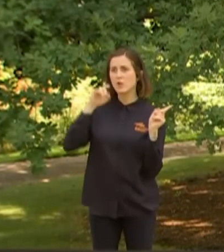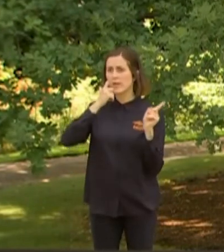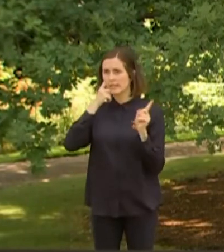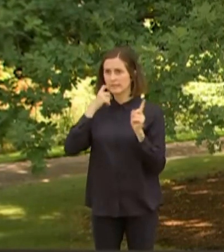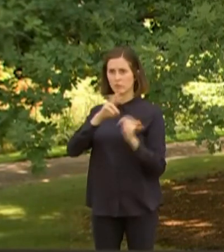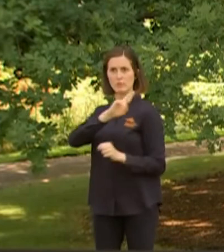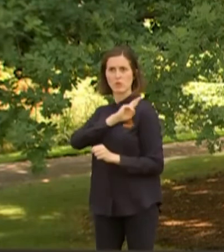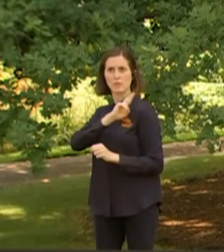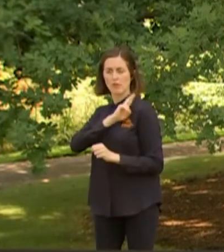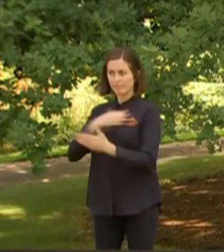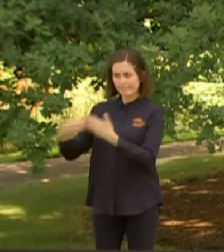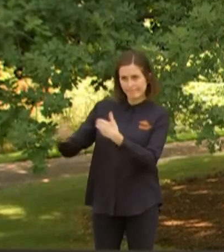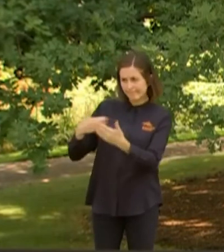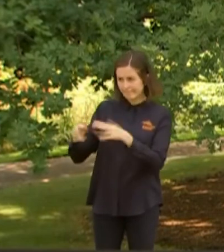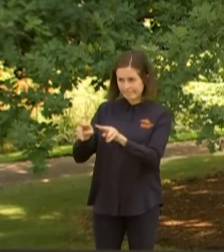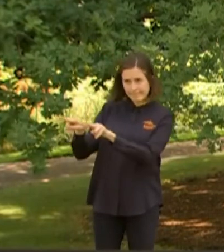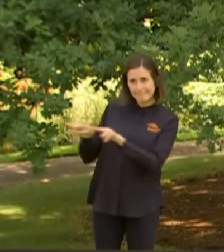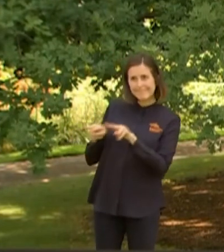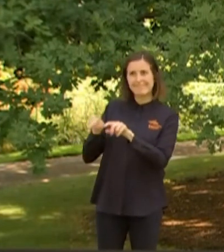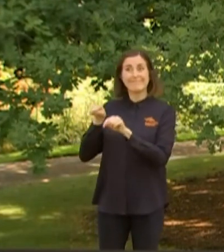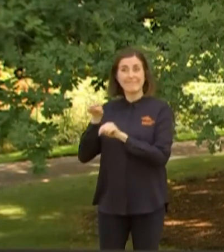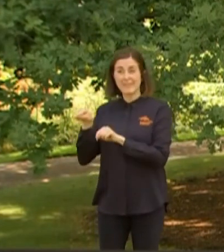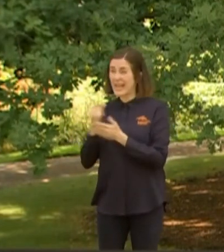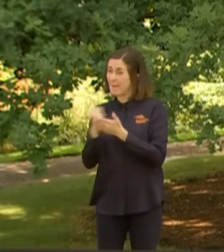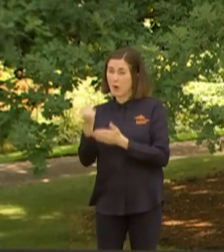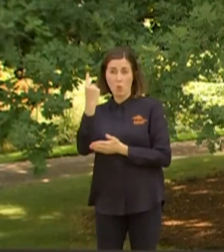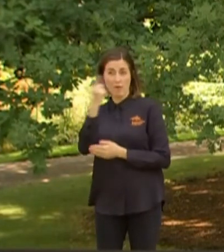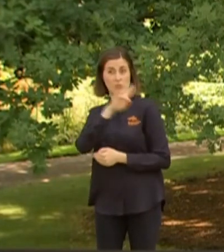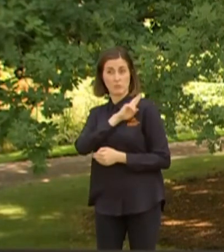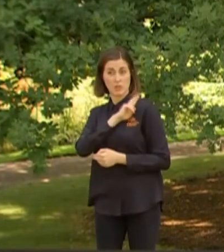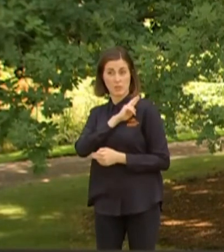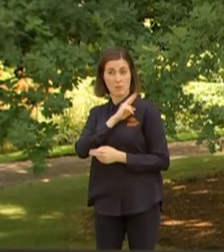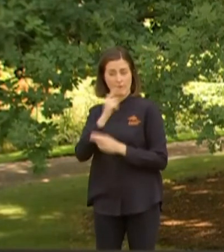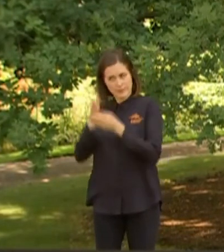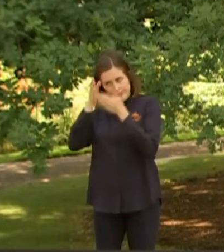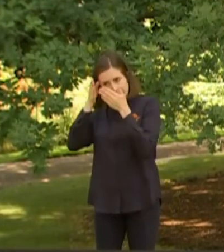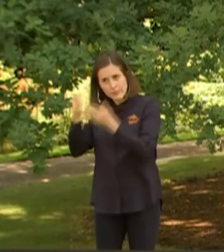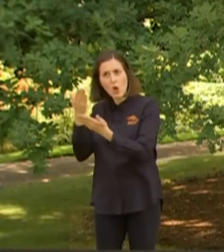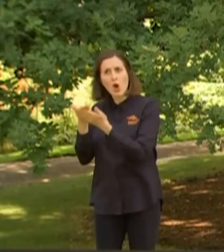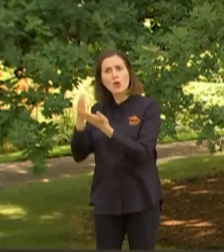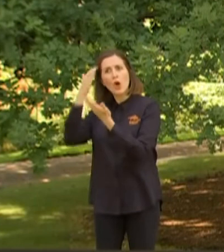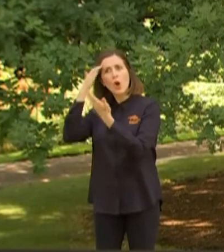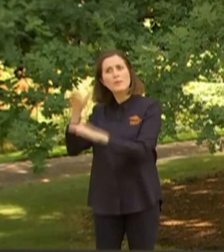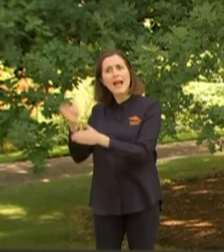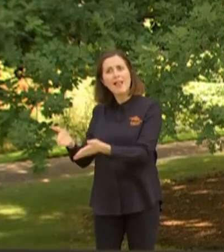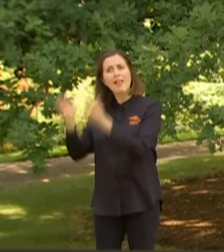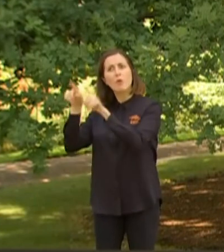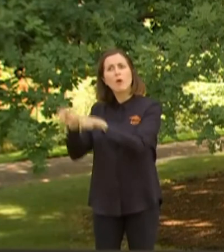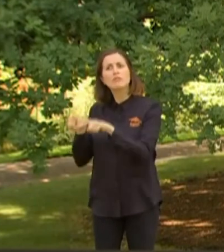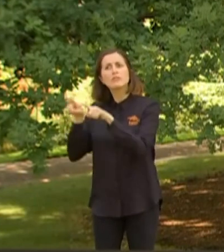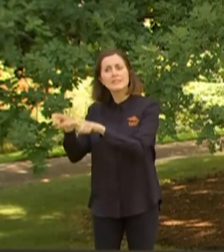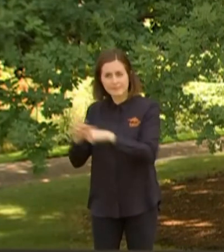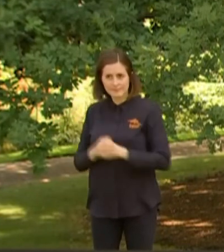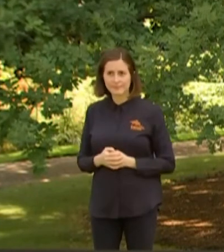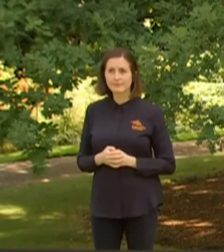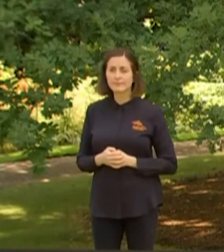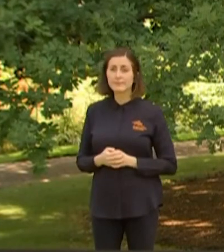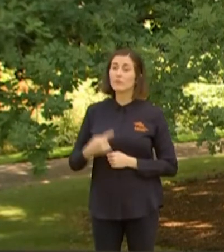other responsibility than hotel quarantine. She will be supported with a new